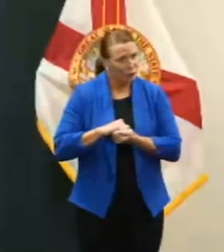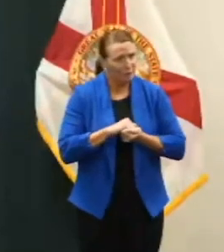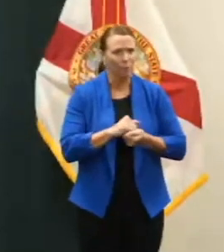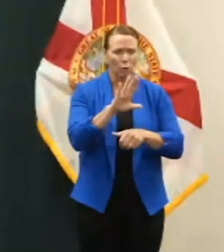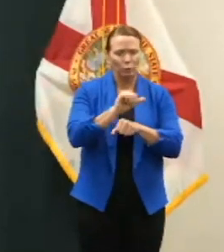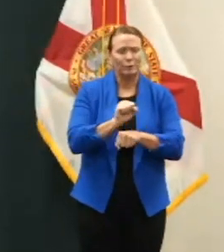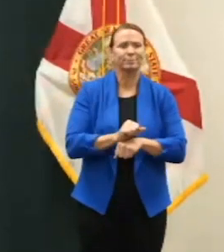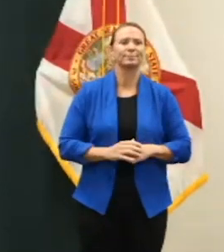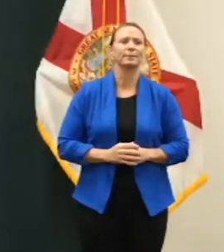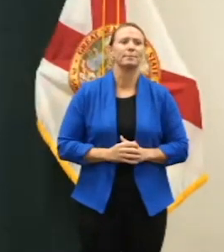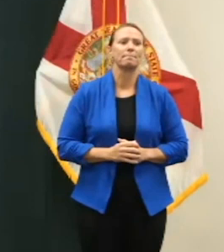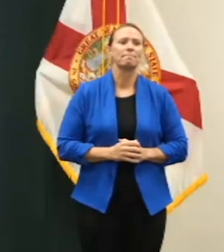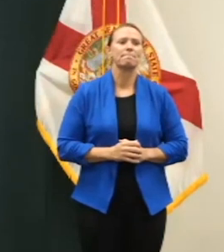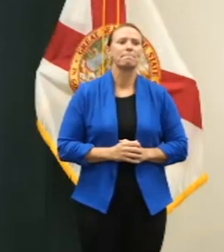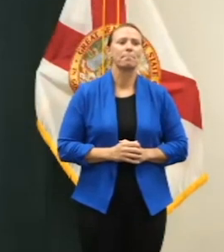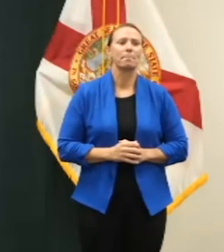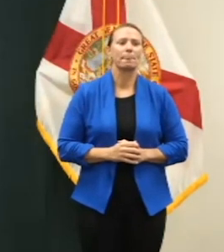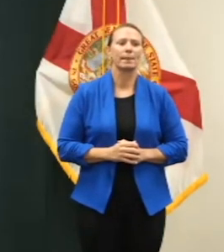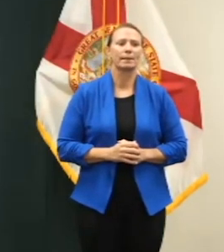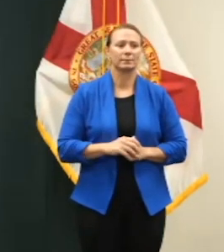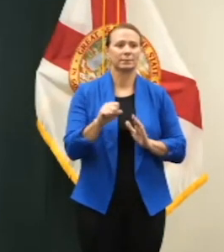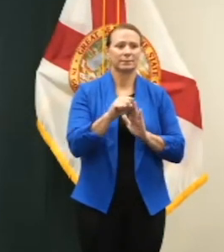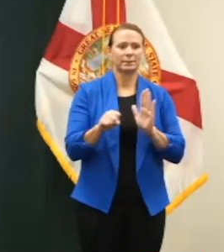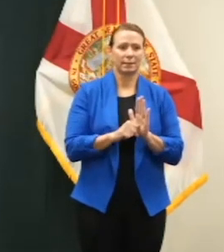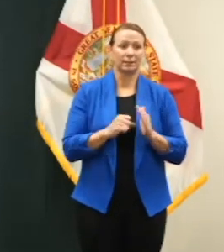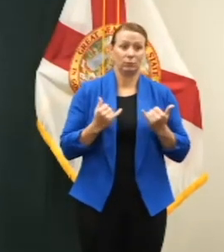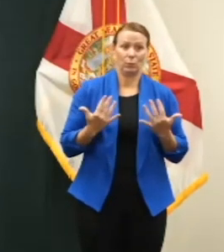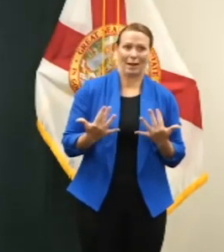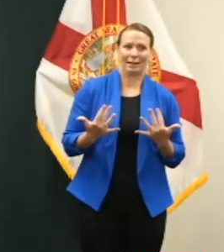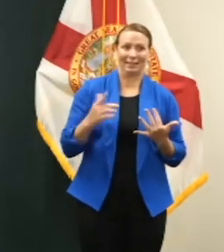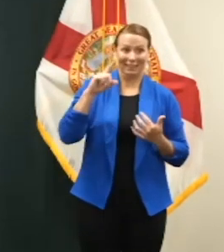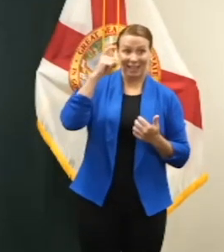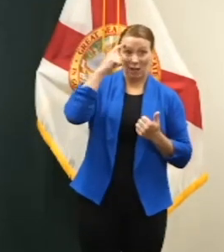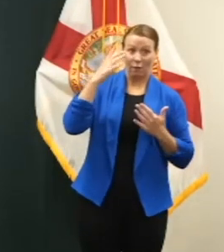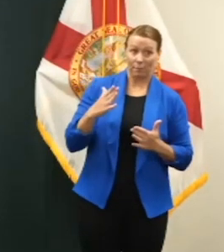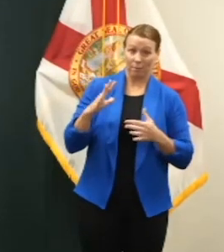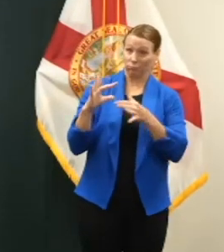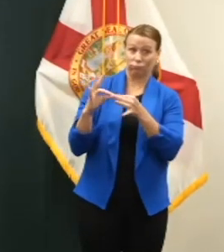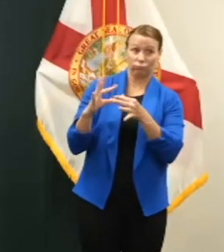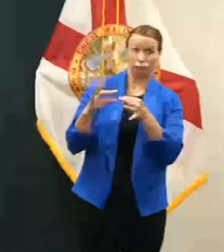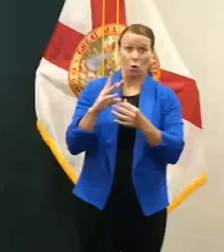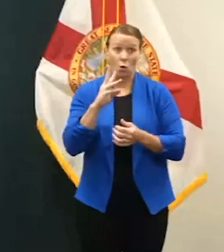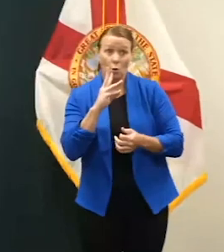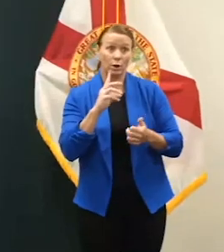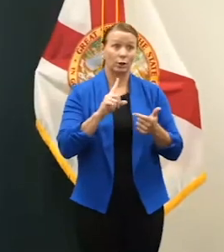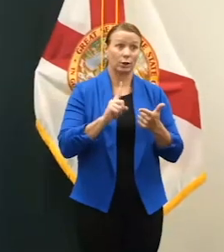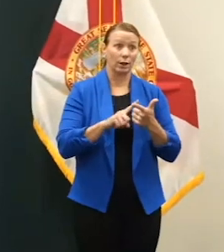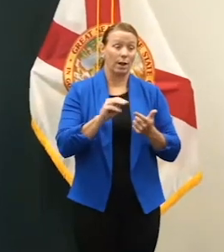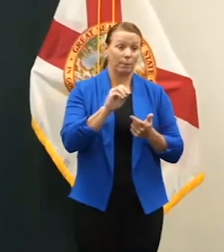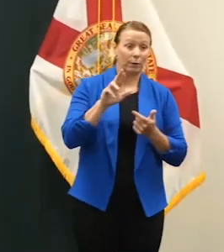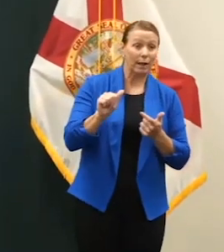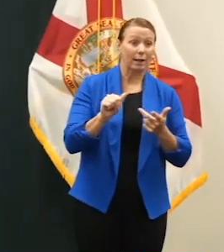The state is standing by right now, as the governor has mentioned, with water MREs, tarps, specialized equipment, liaisons, water